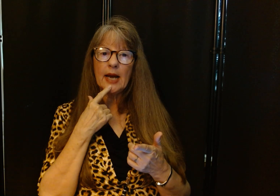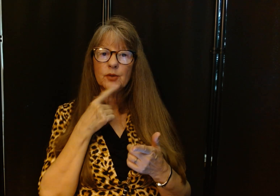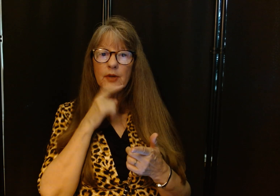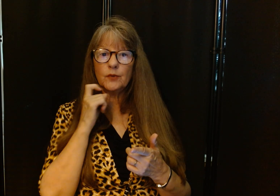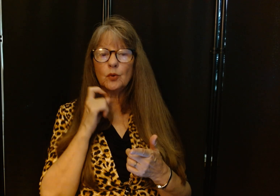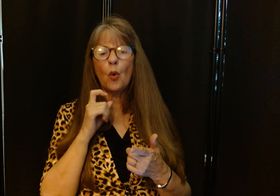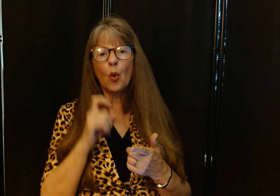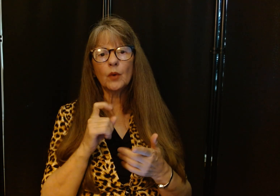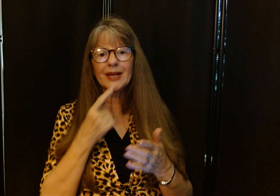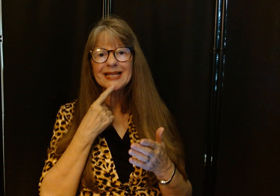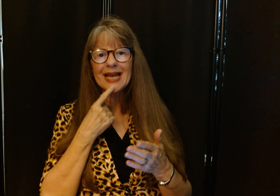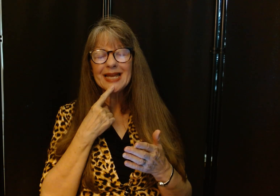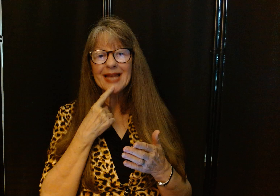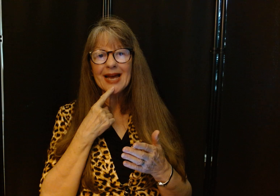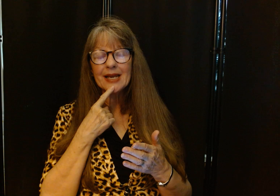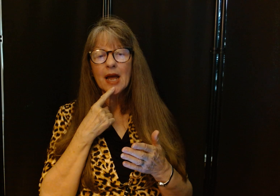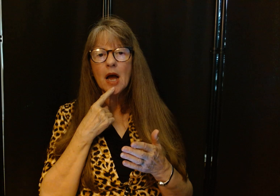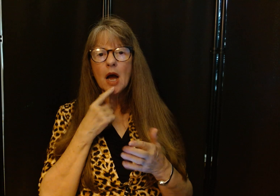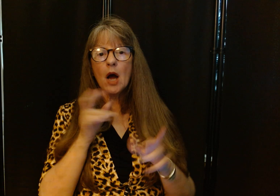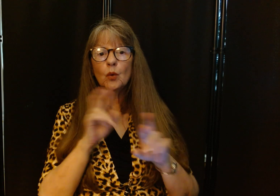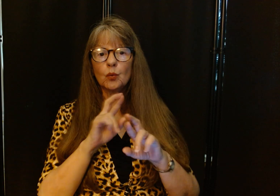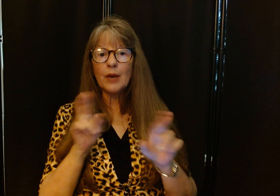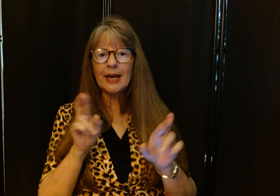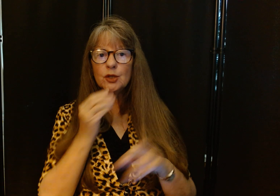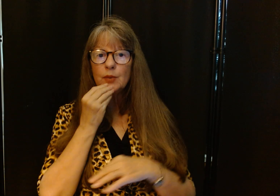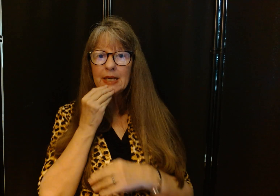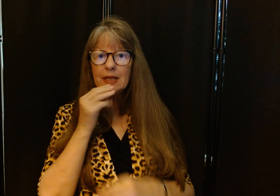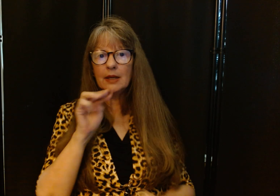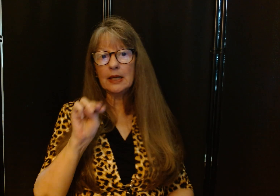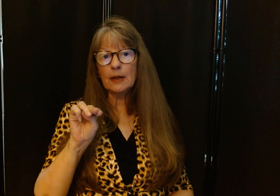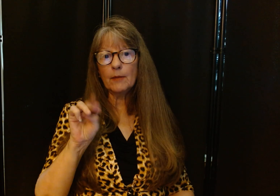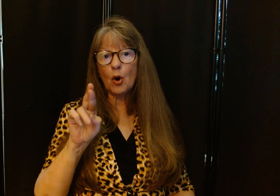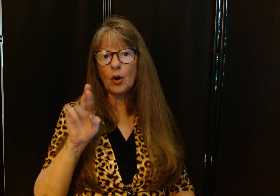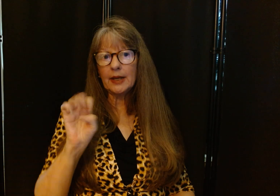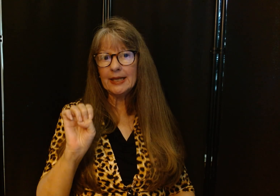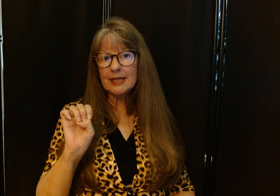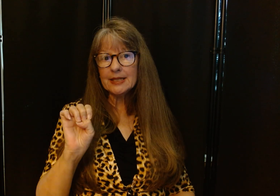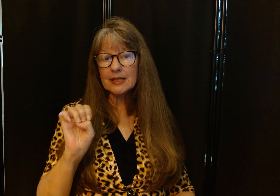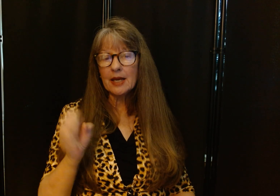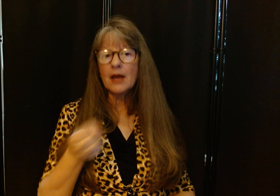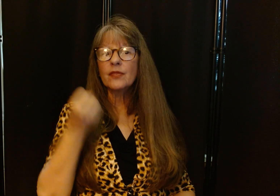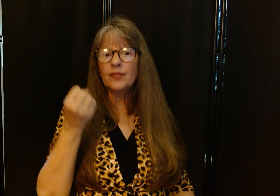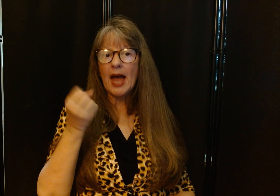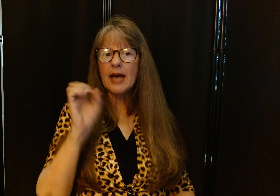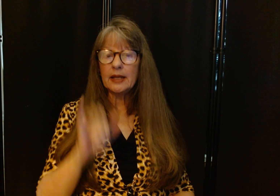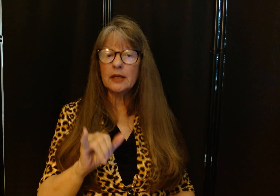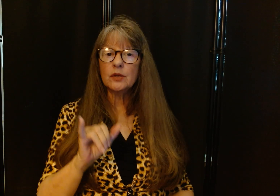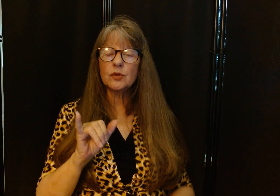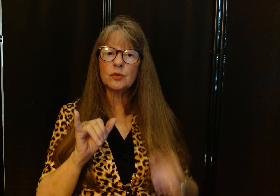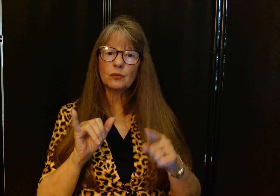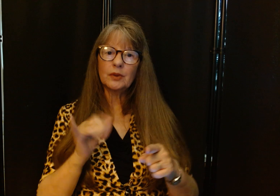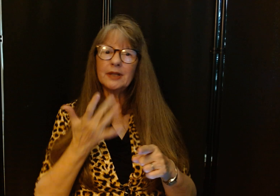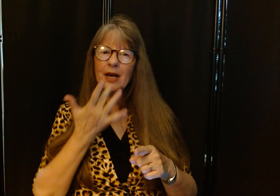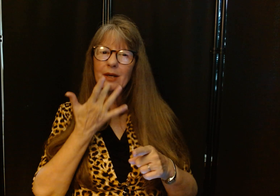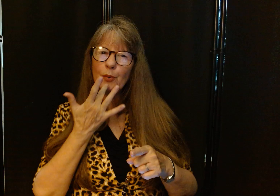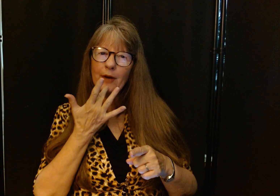dehydrated food. Or they say that ready to eat, MREs, that is really kind of